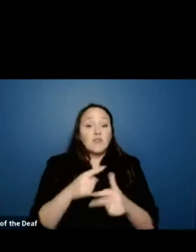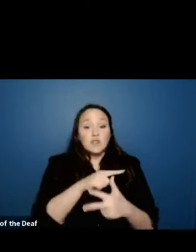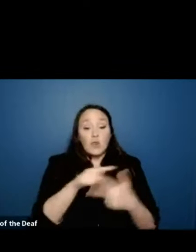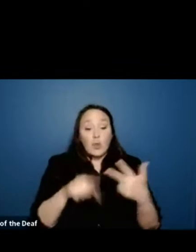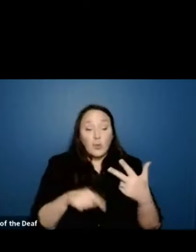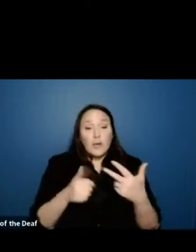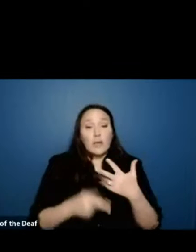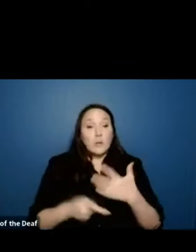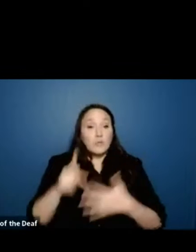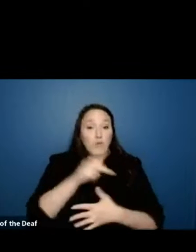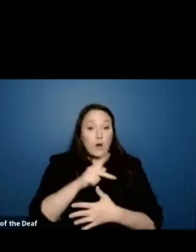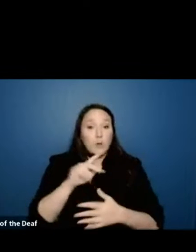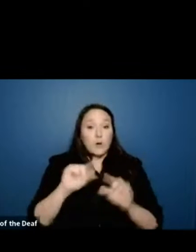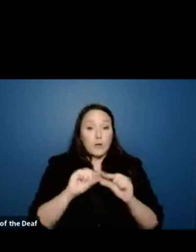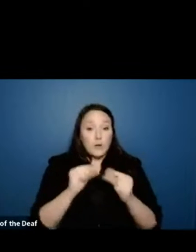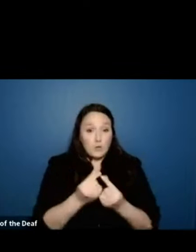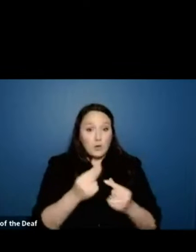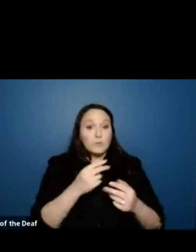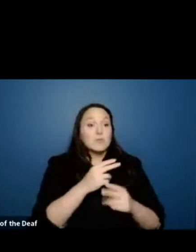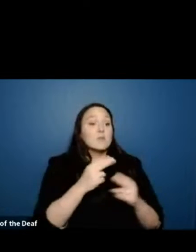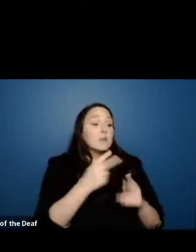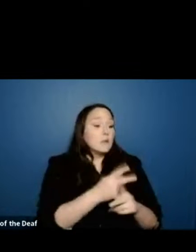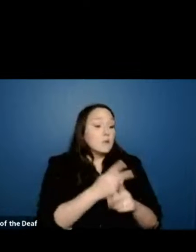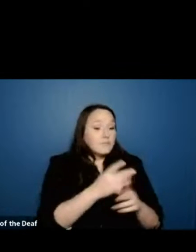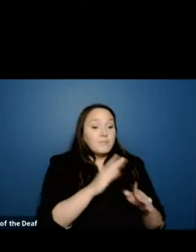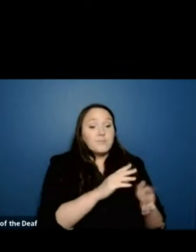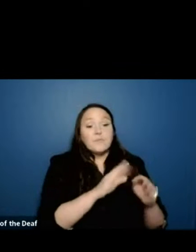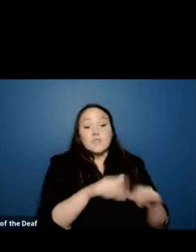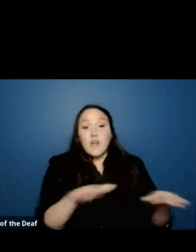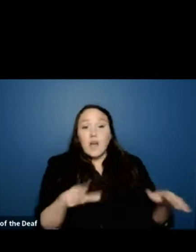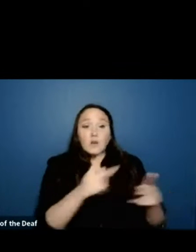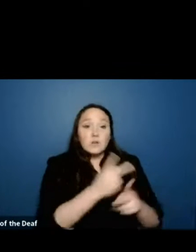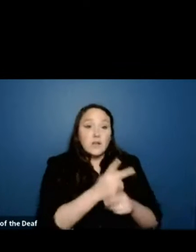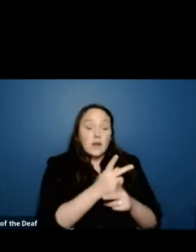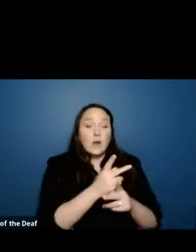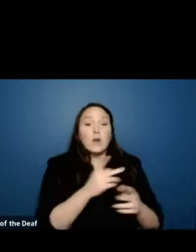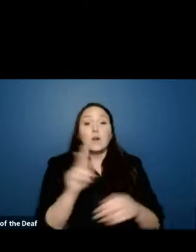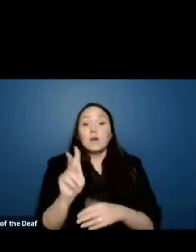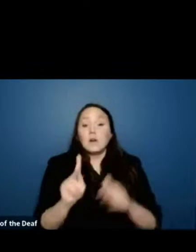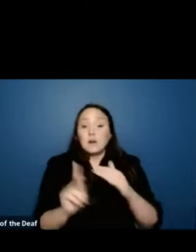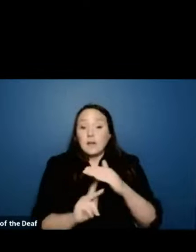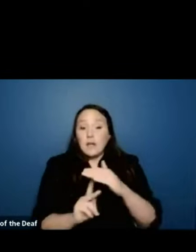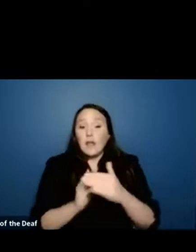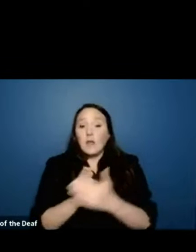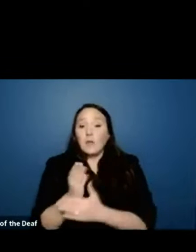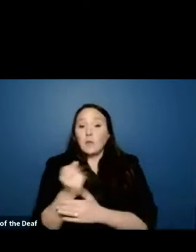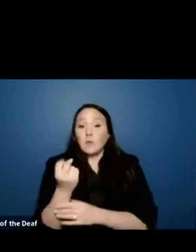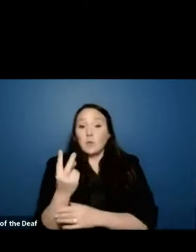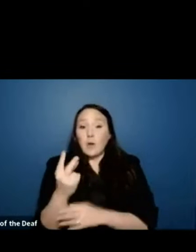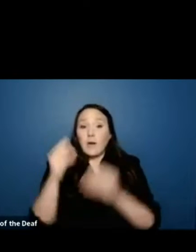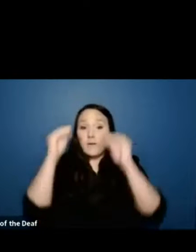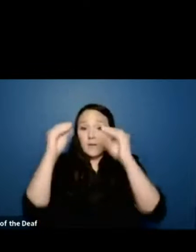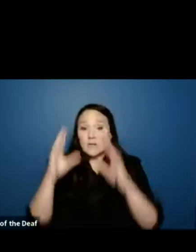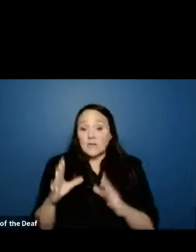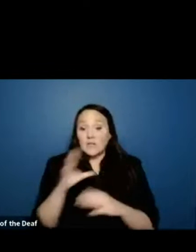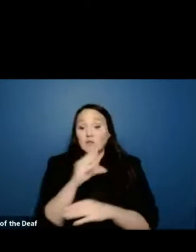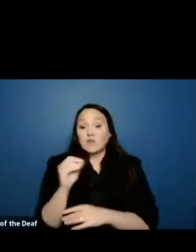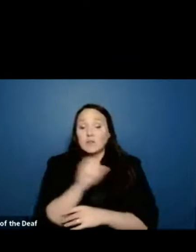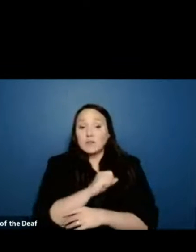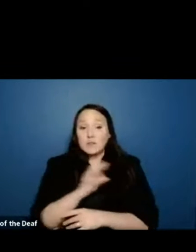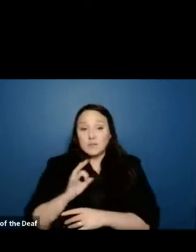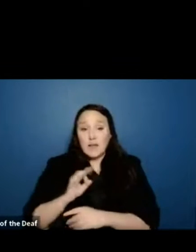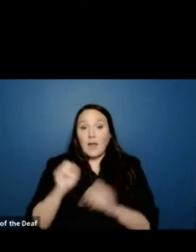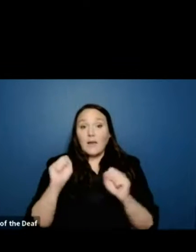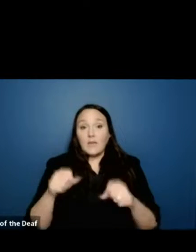groups, including healthcare workers, childcare staff, and K through 12 teachers and staff, are eligible to receive the